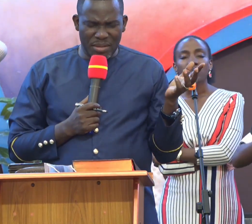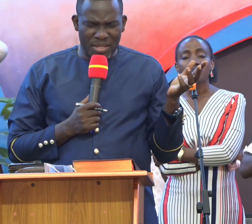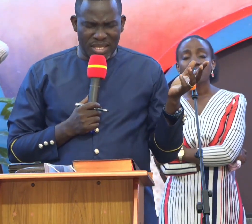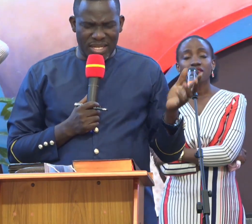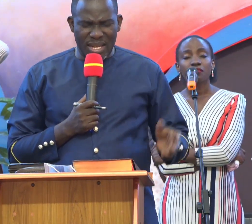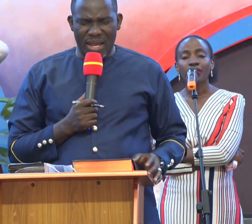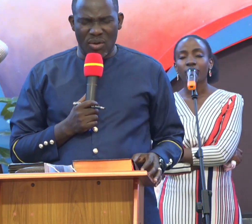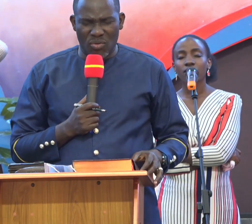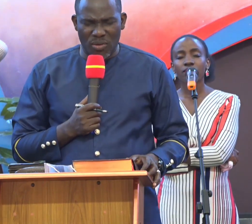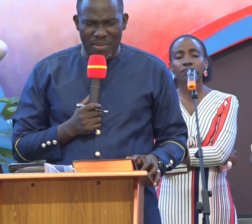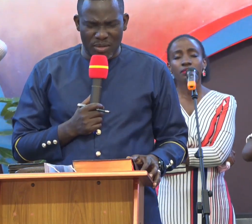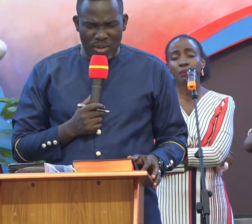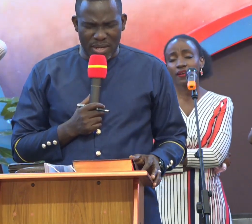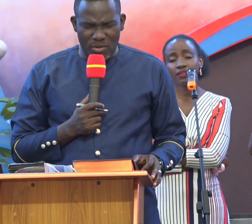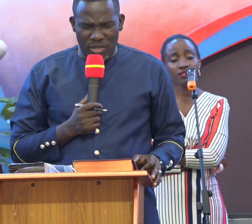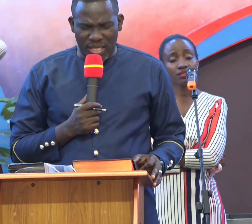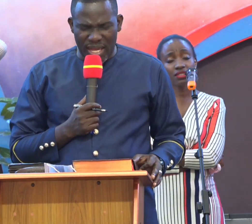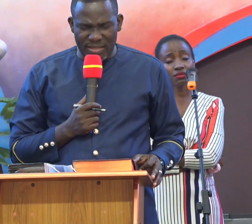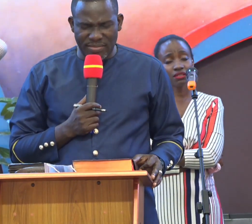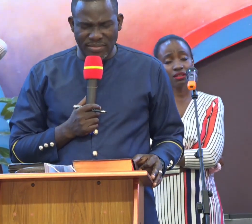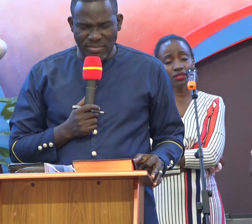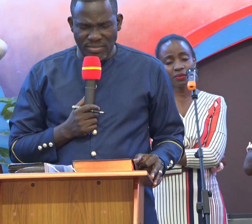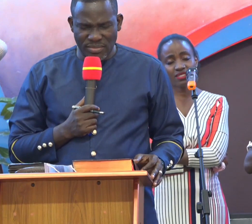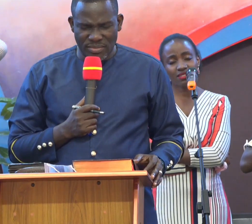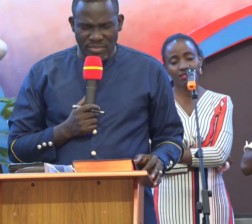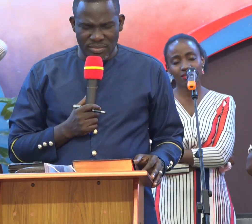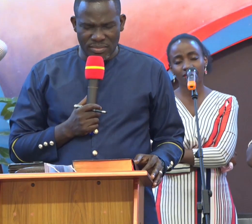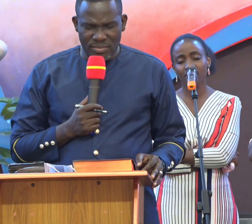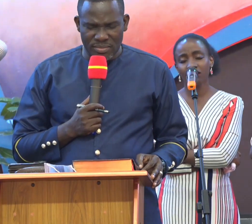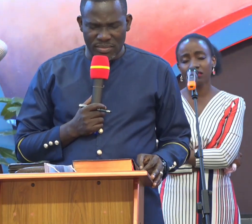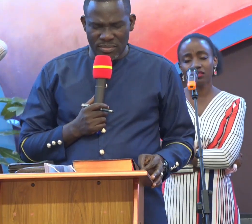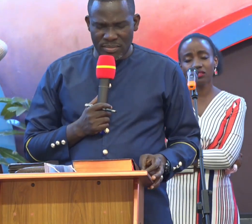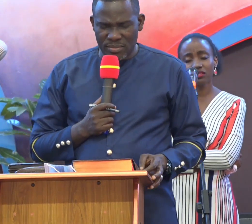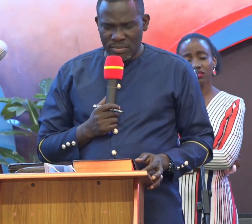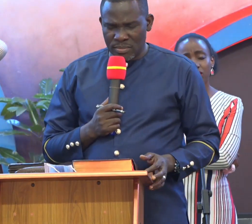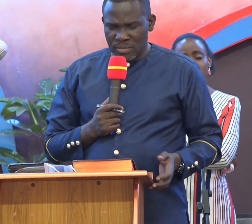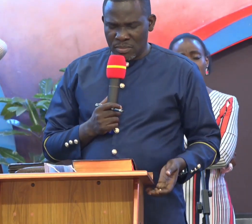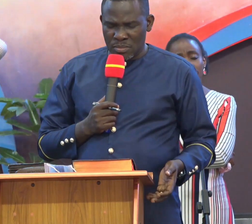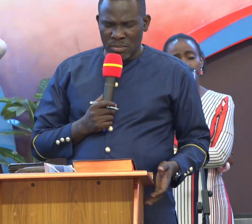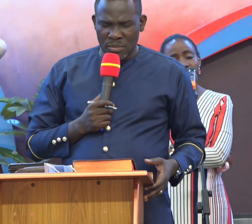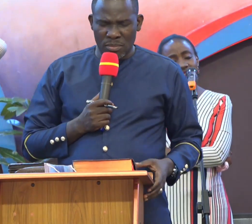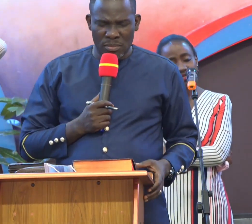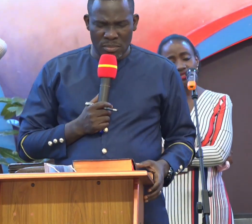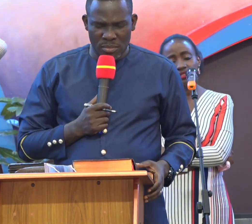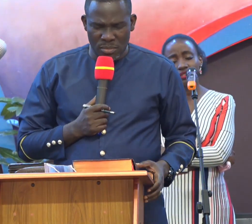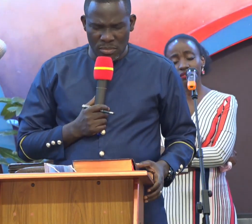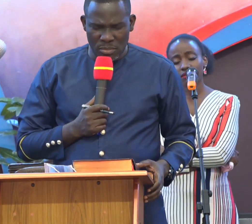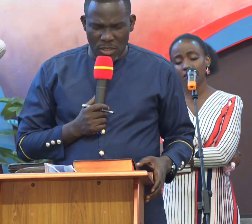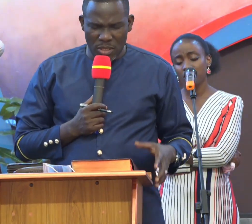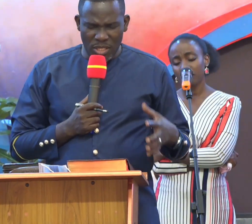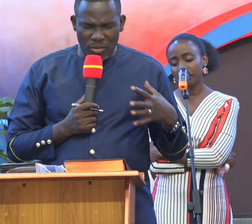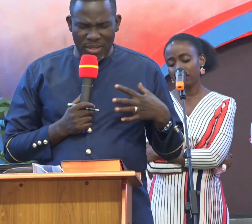Kama kosa buli kye nnina okuwa abantu abalala omukisa. Father, use everything I have to give people a